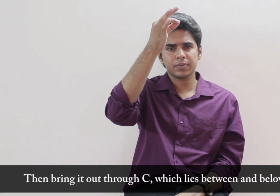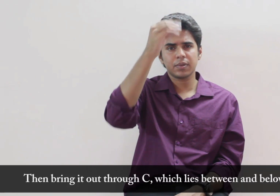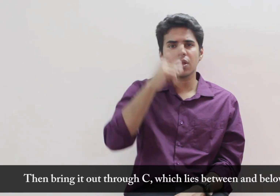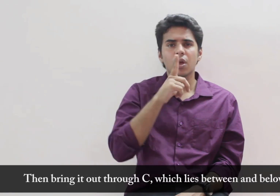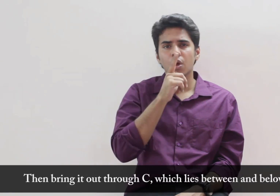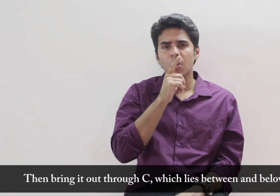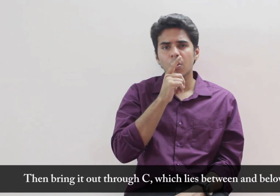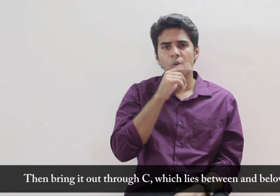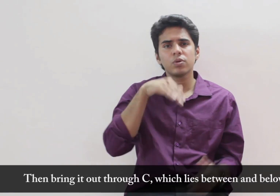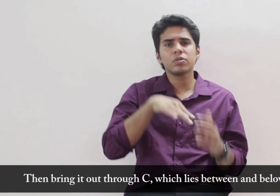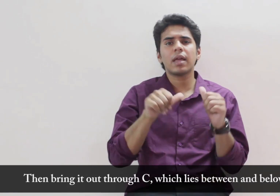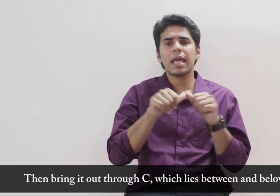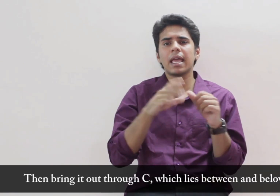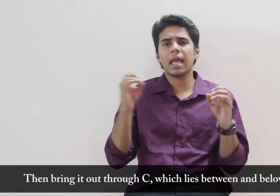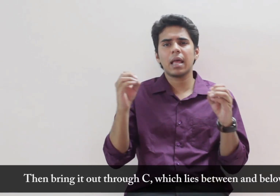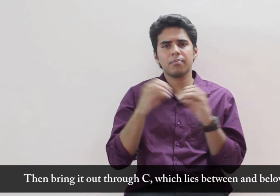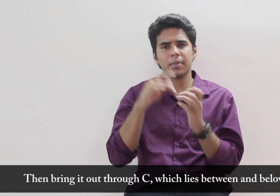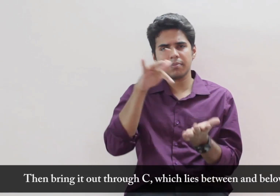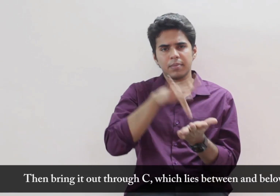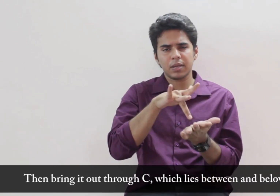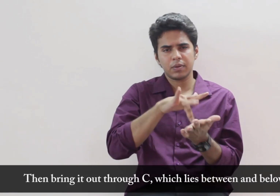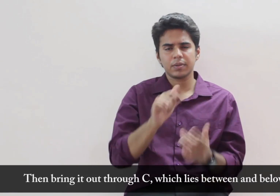A and below A and B.